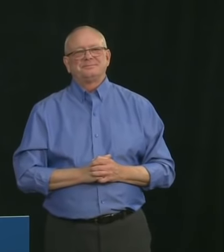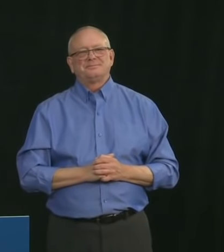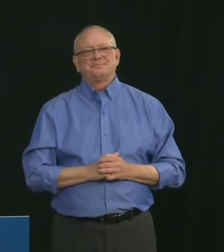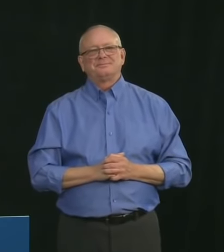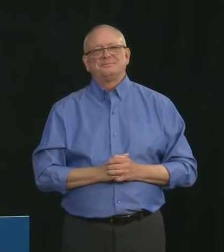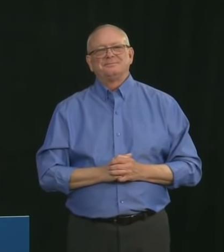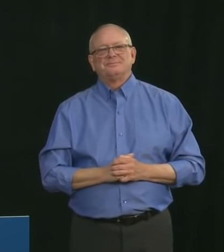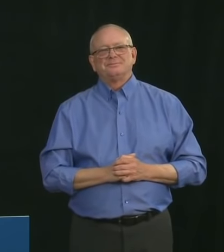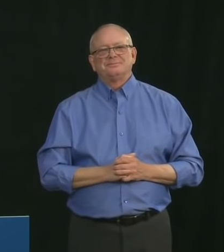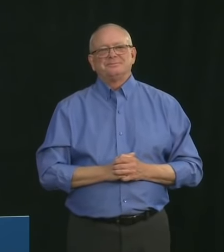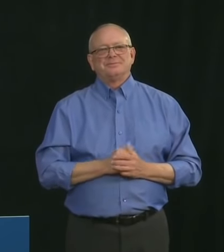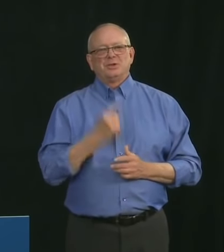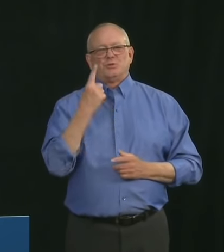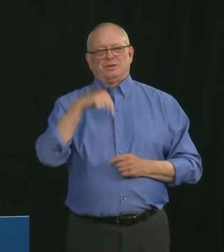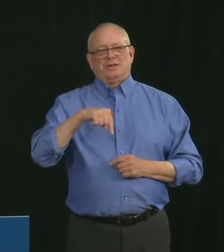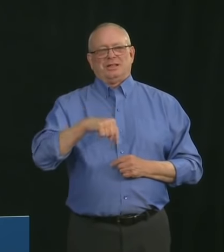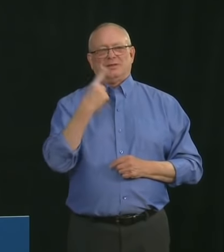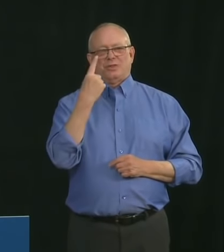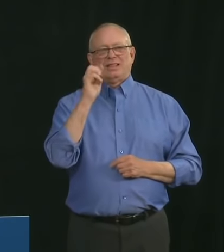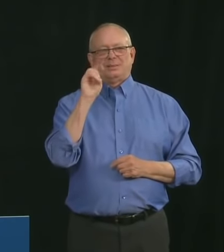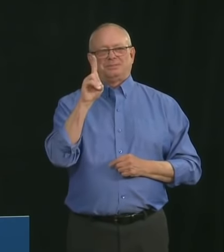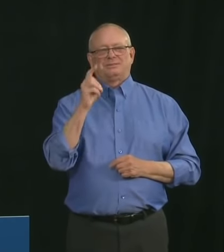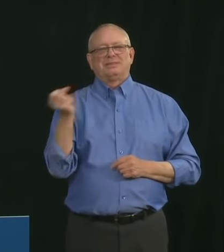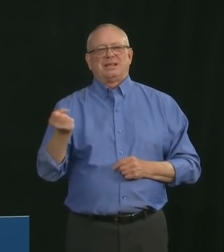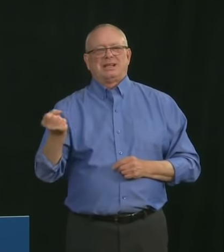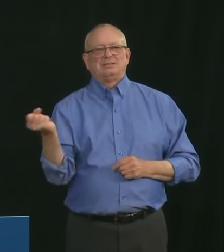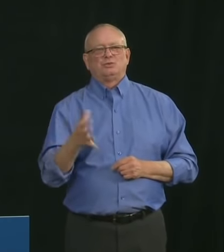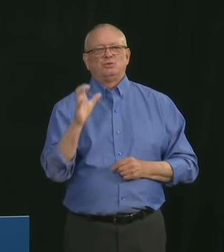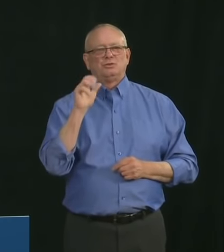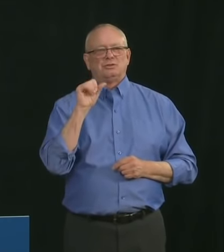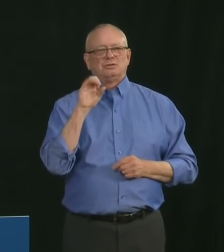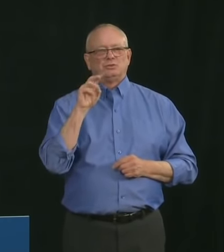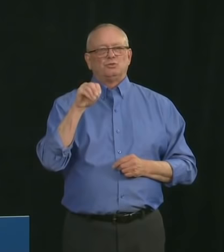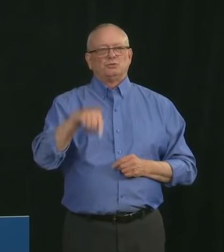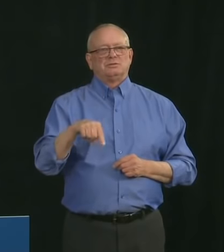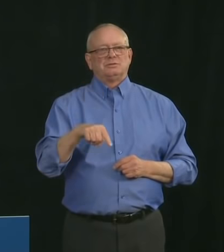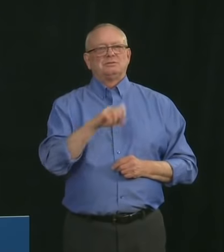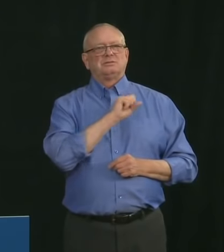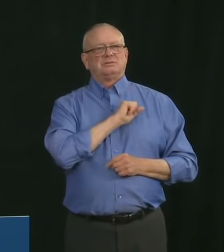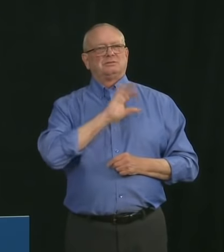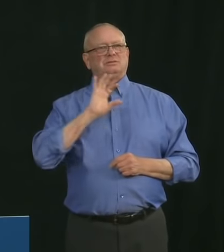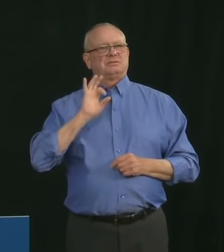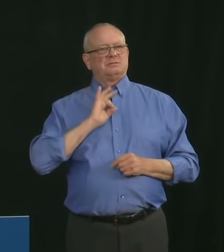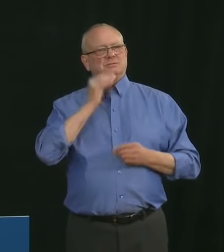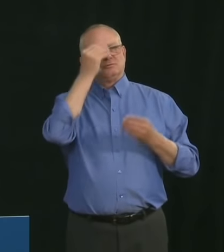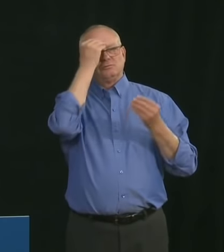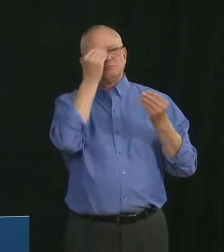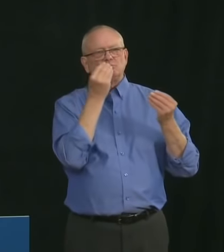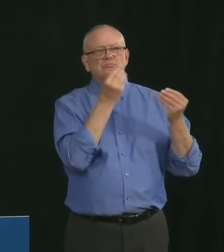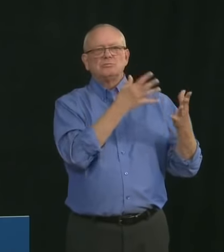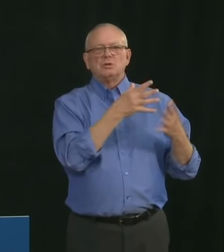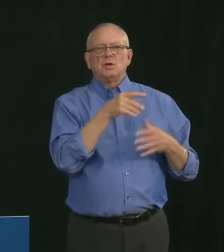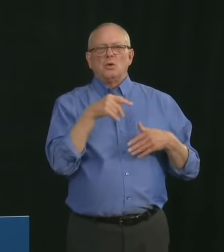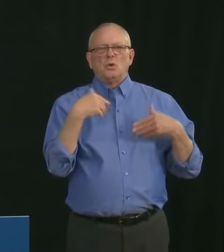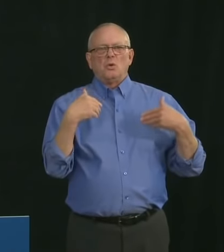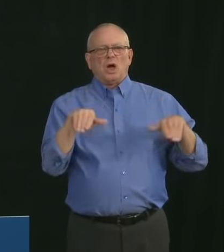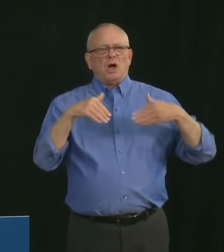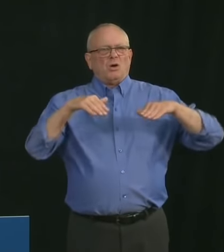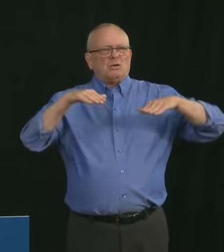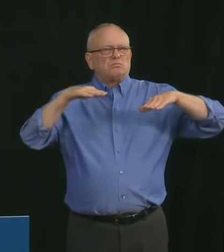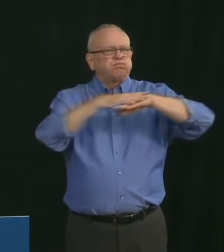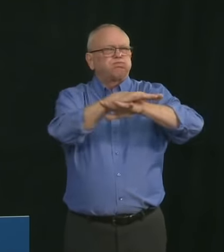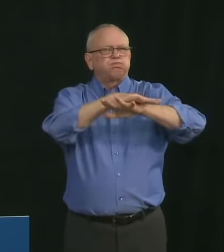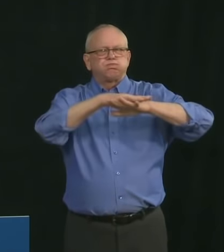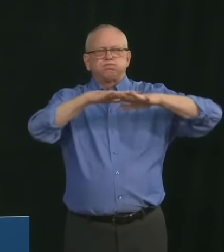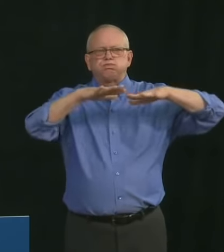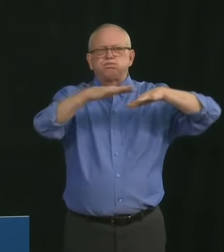Edmonton casino that it has been quite full. Physical distancing isn't being adhered to. Machines aren't being wiped down in between uses,